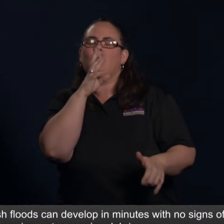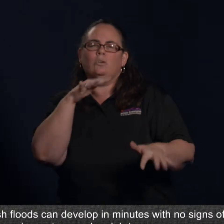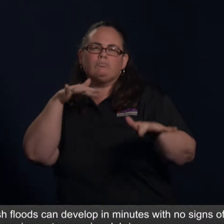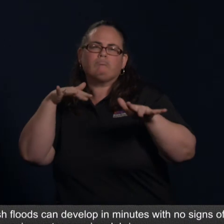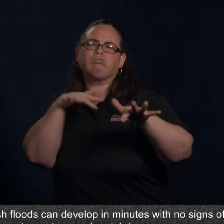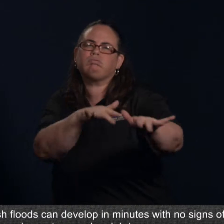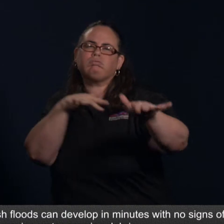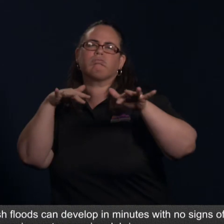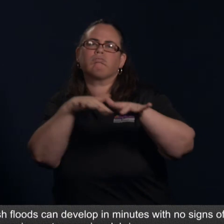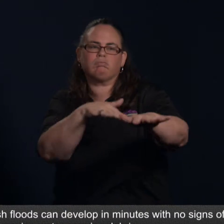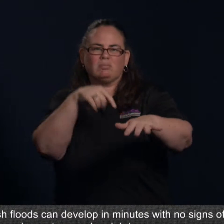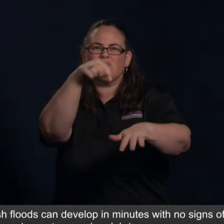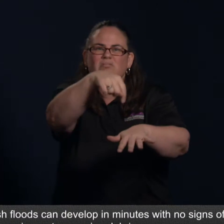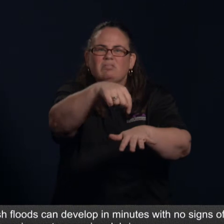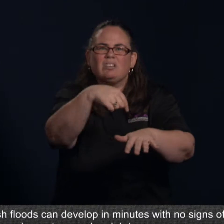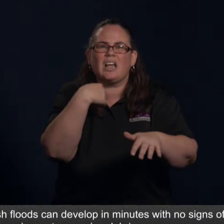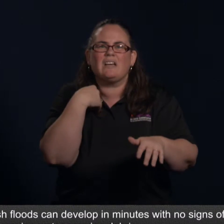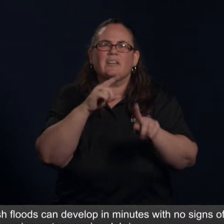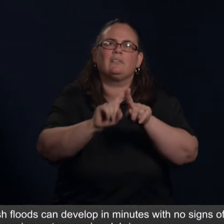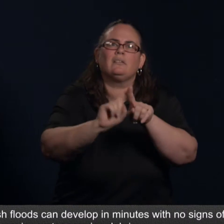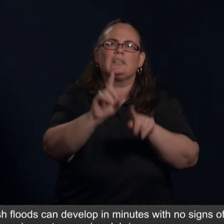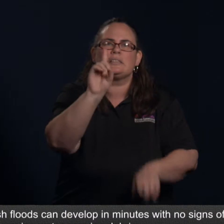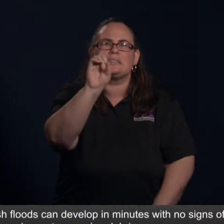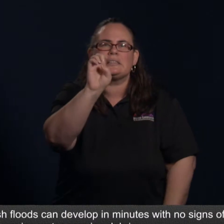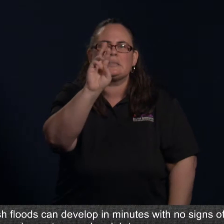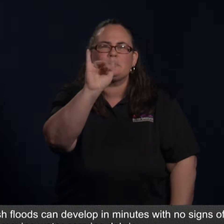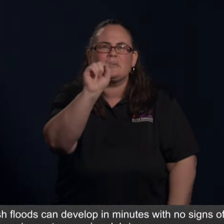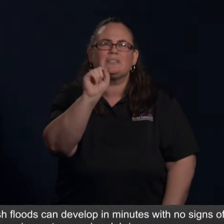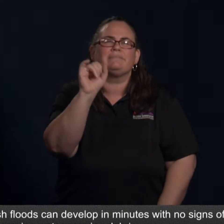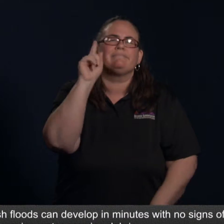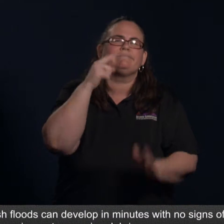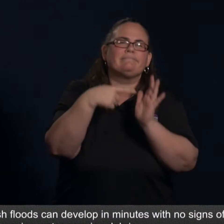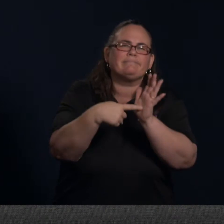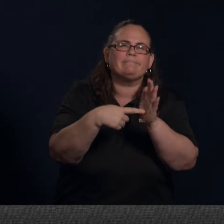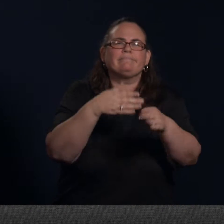and often have fast-moving water carrying debris.